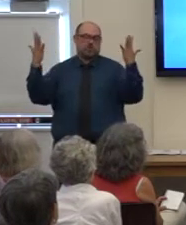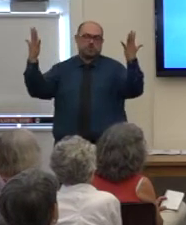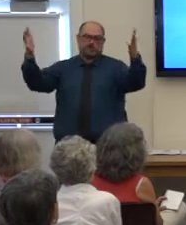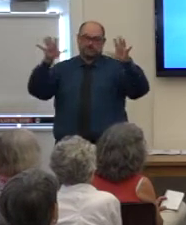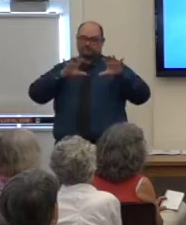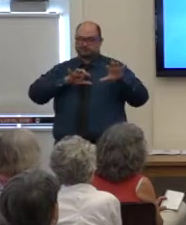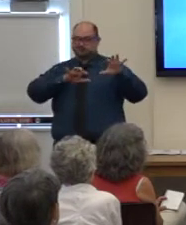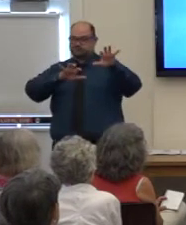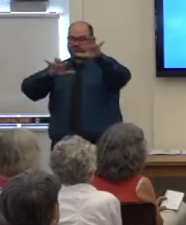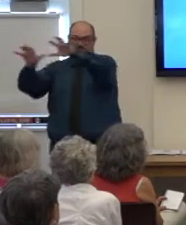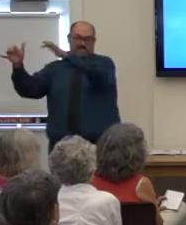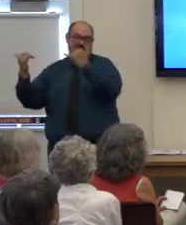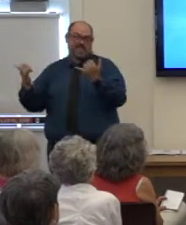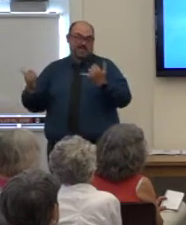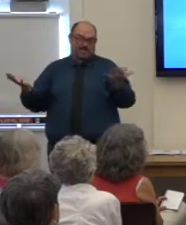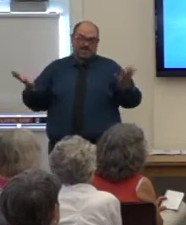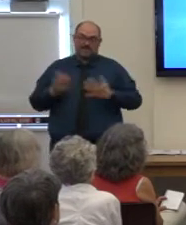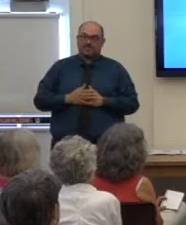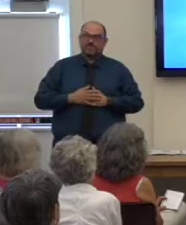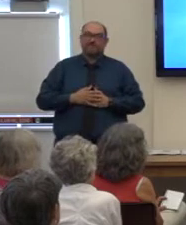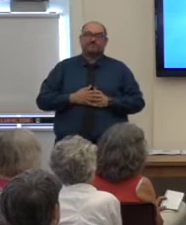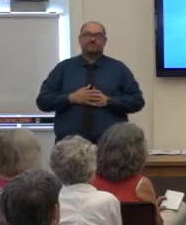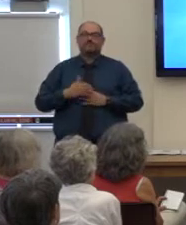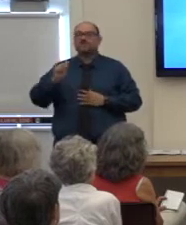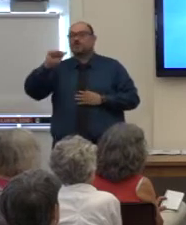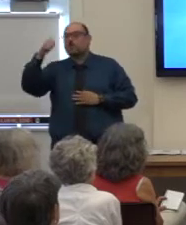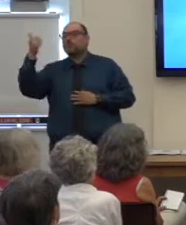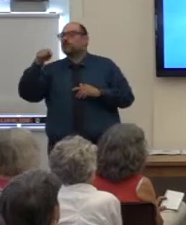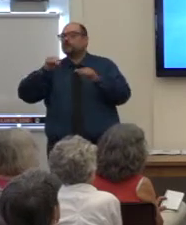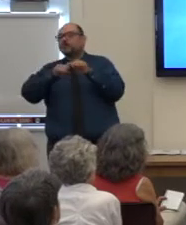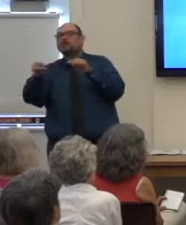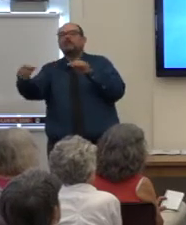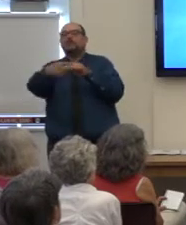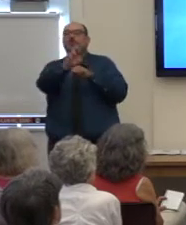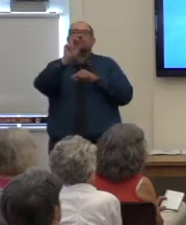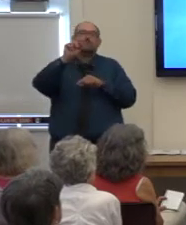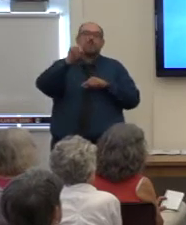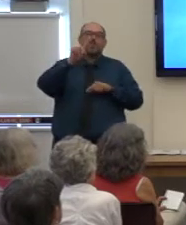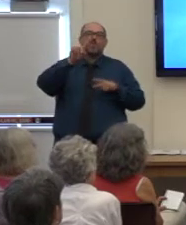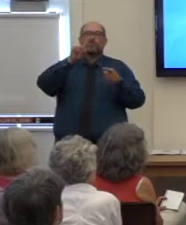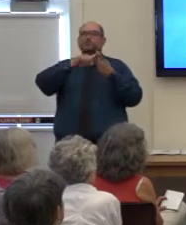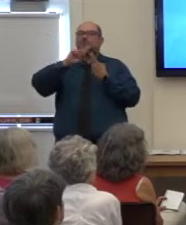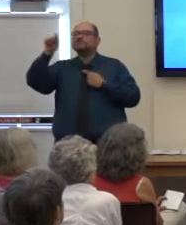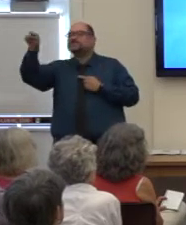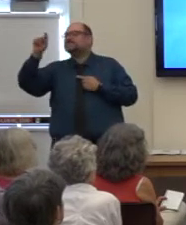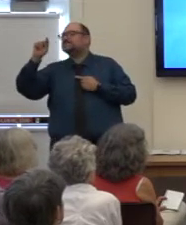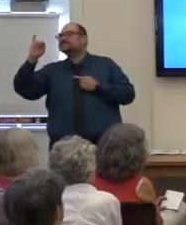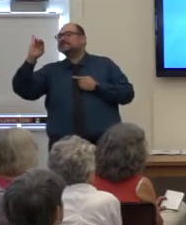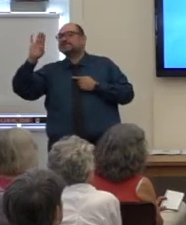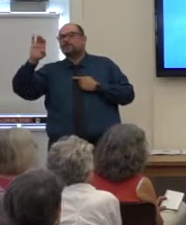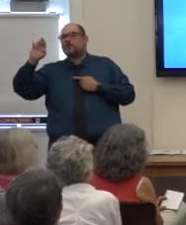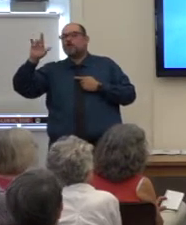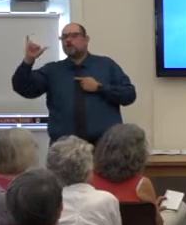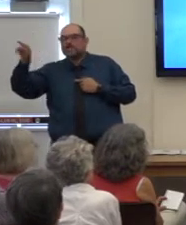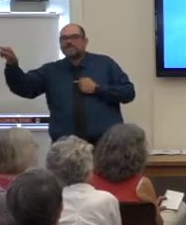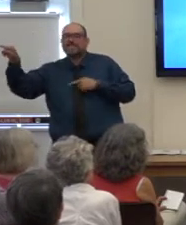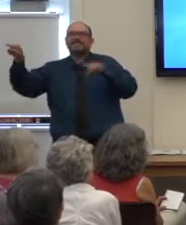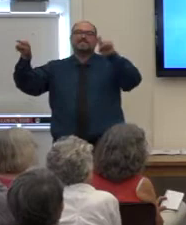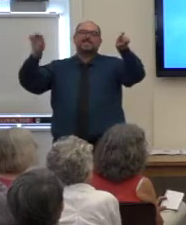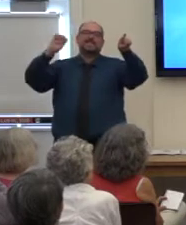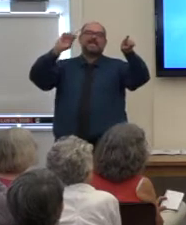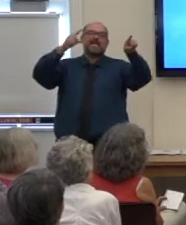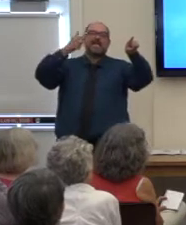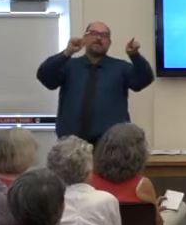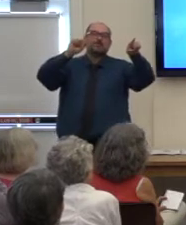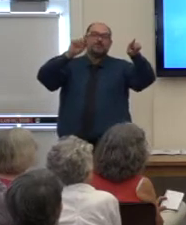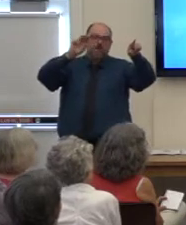ran down island to Tisbury, what we now think of as West Tisbury Village, and Edgartown, 15